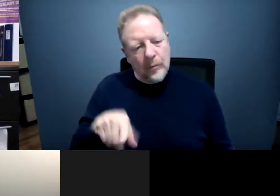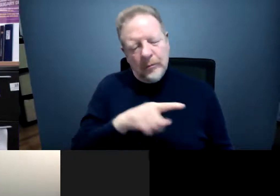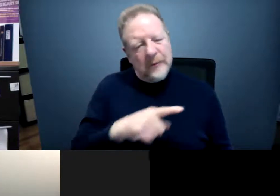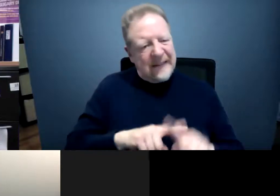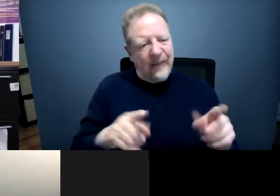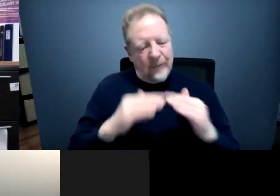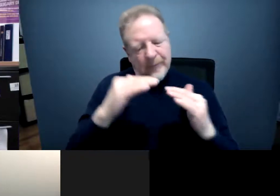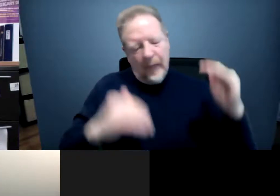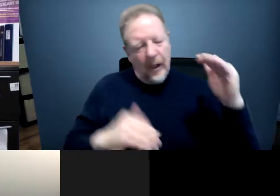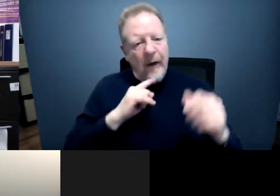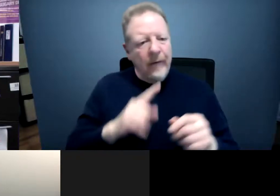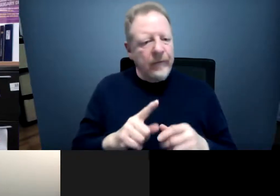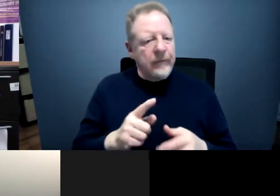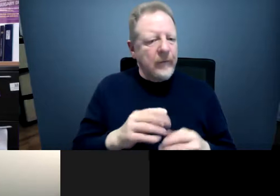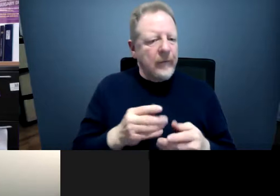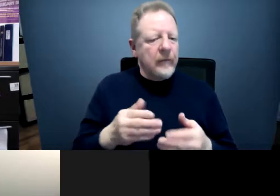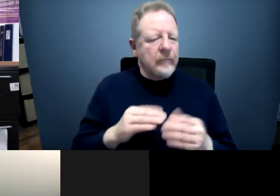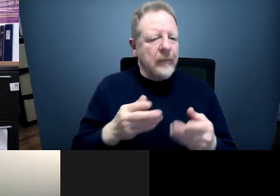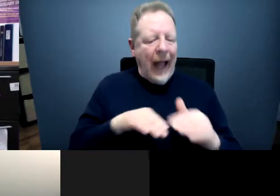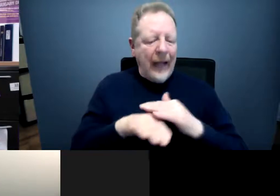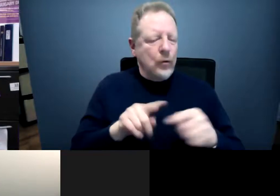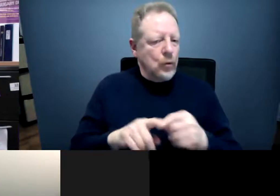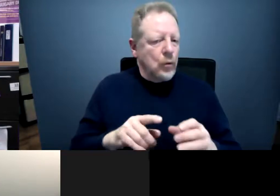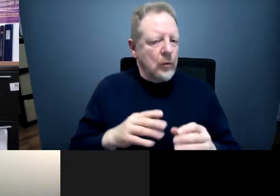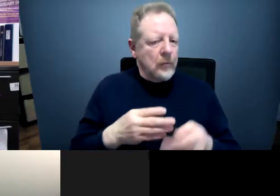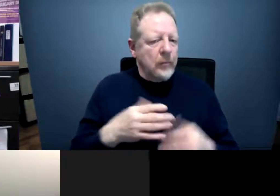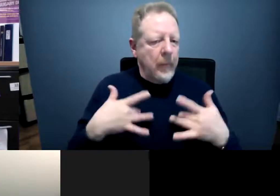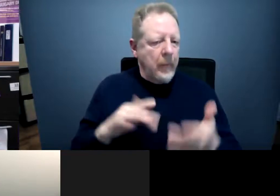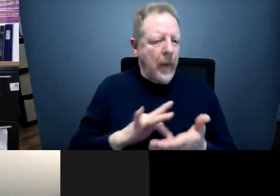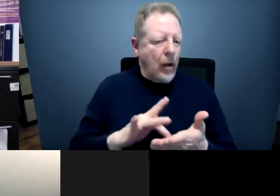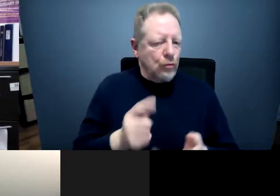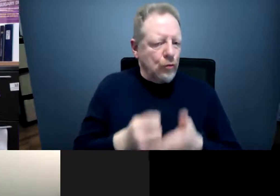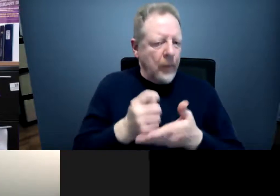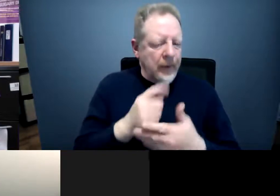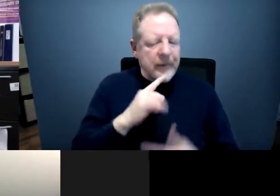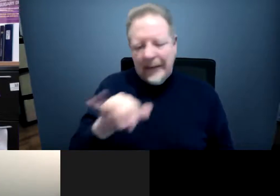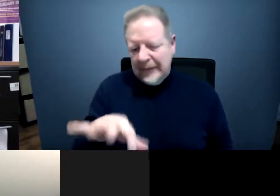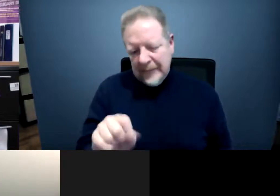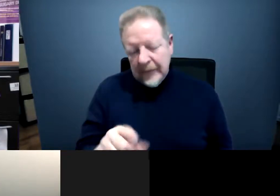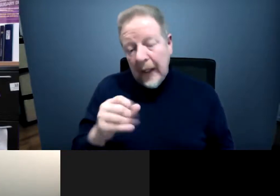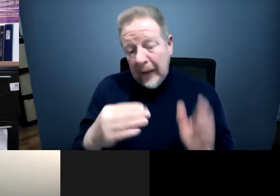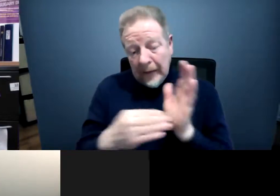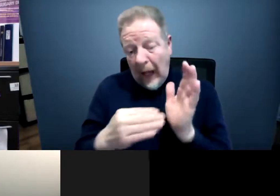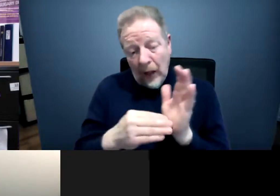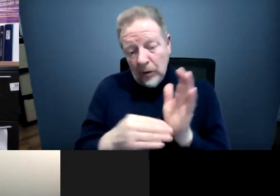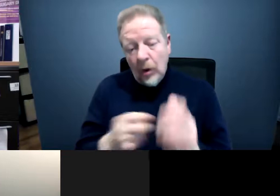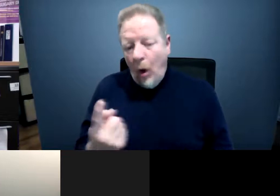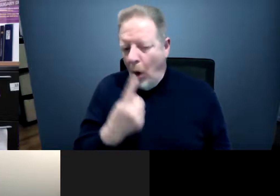be something worth exploring. Oh, definitely. And, doctors are just so willing to use